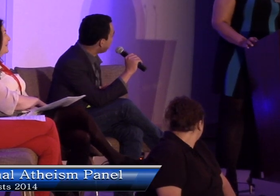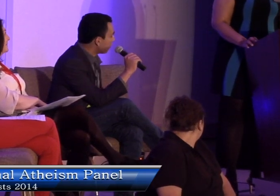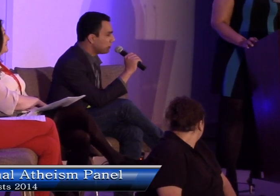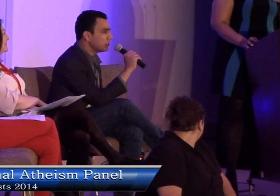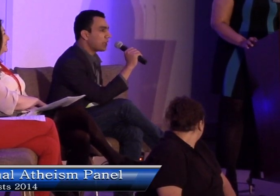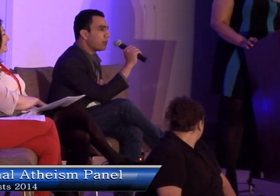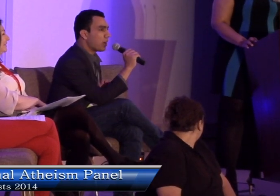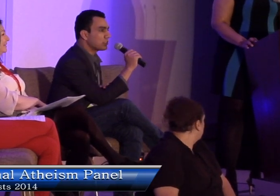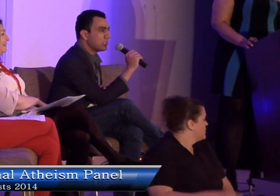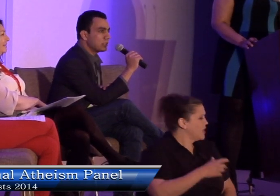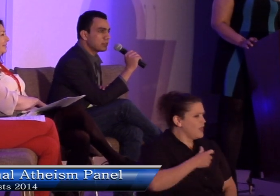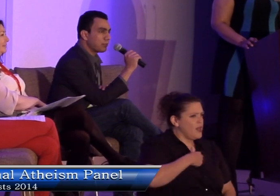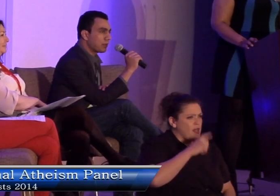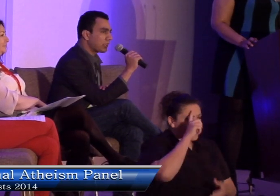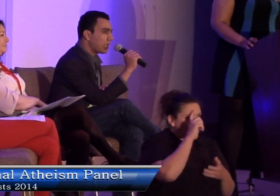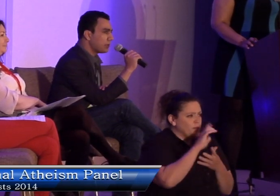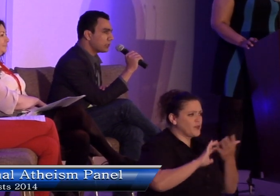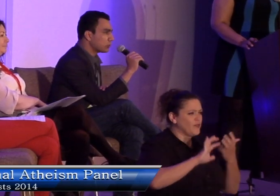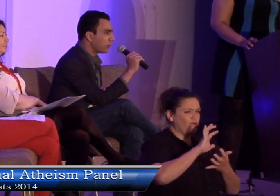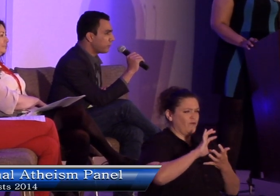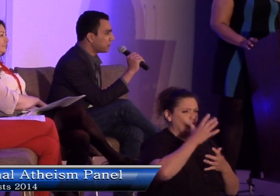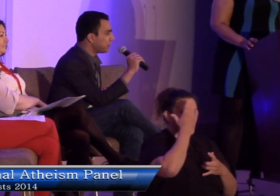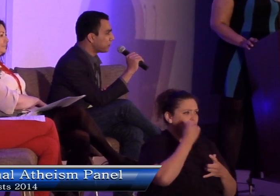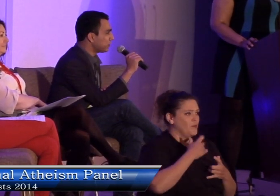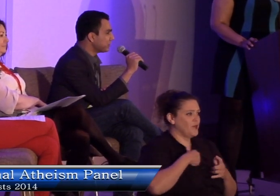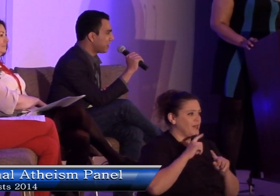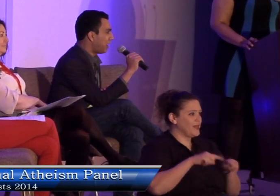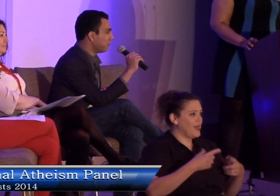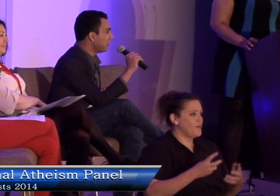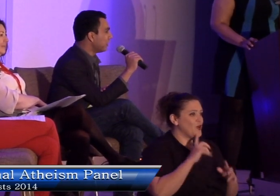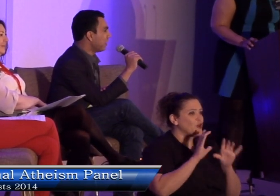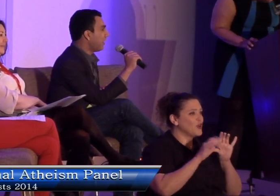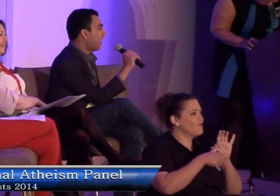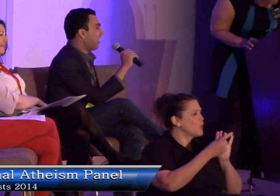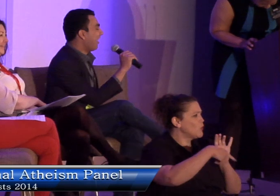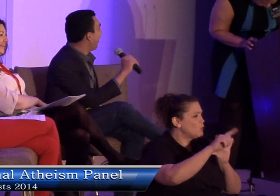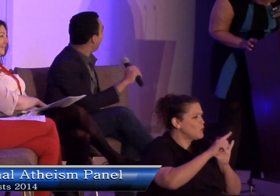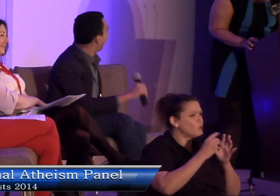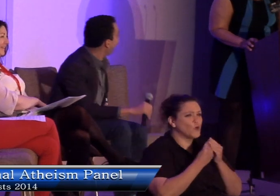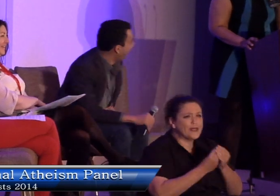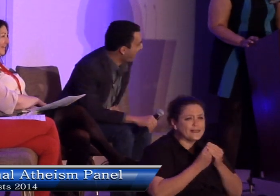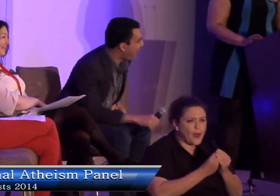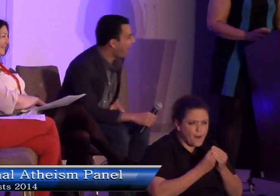I'm confused. I'm actually came here to convert people to Islam.